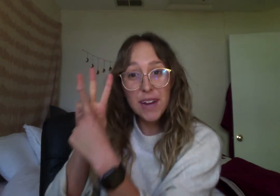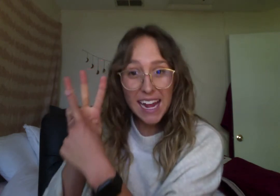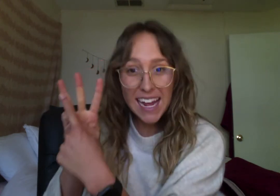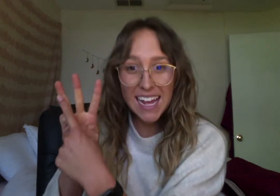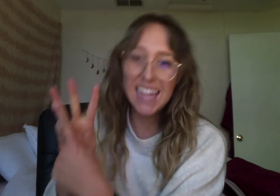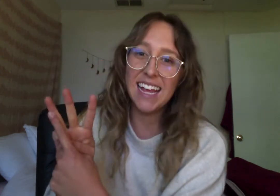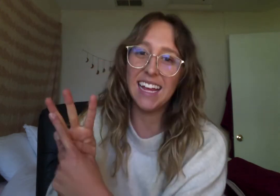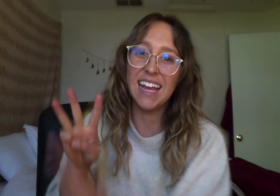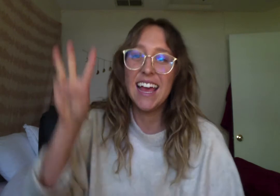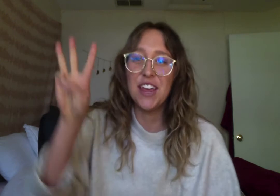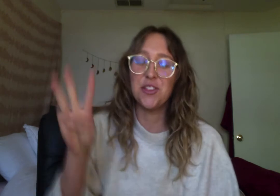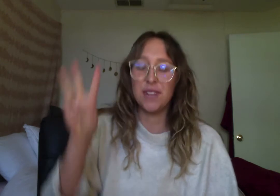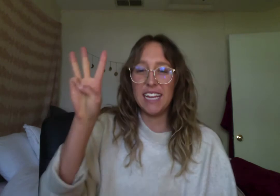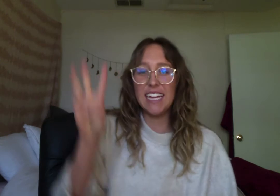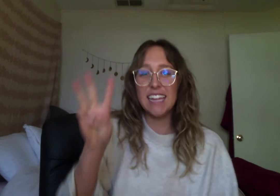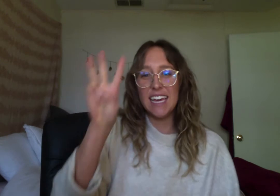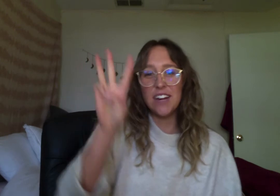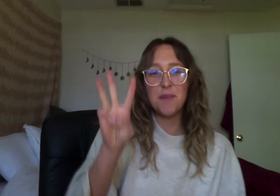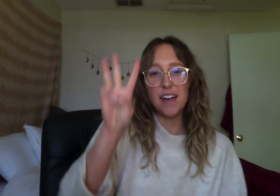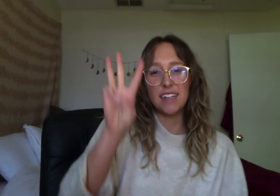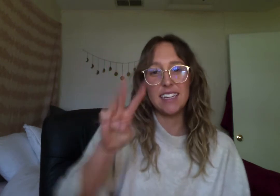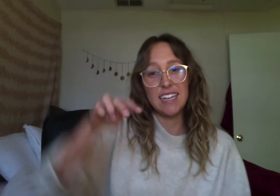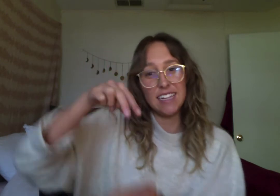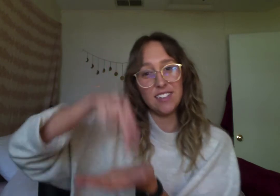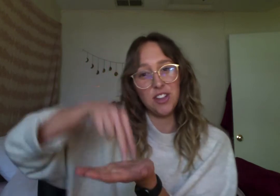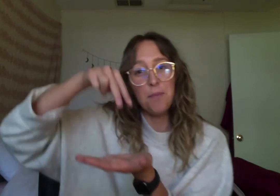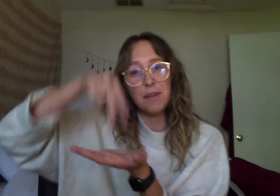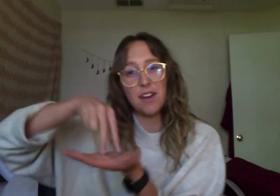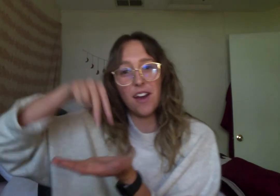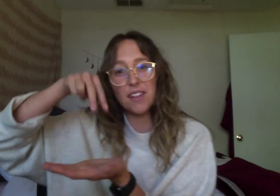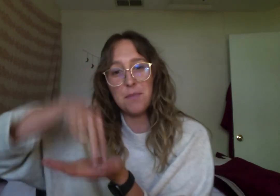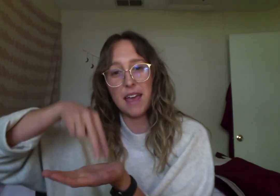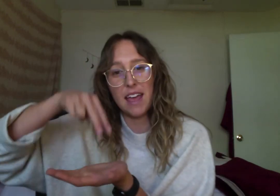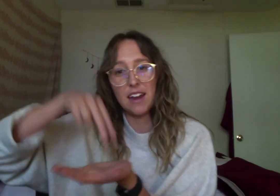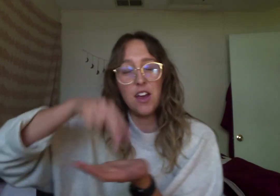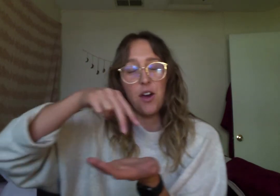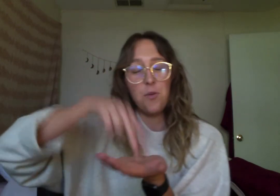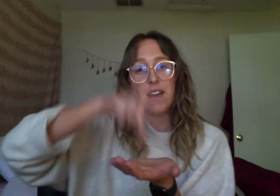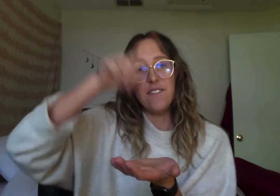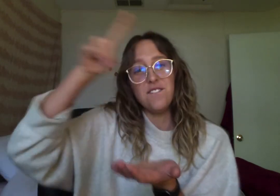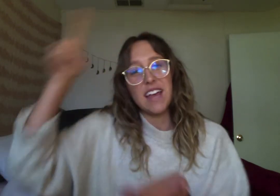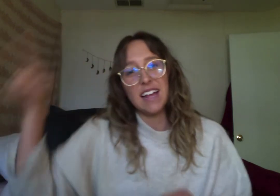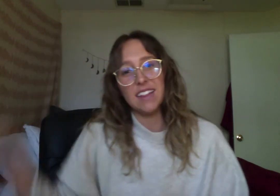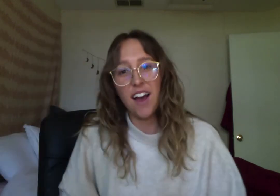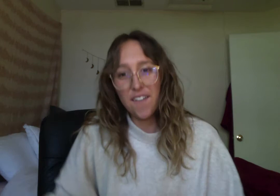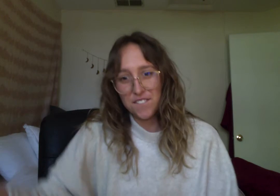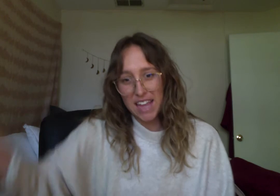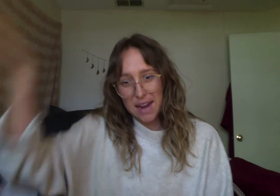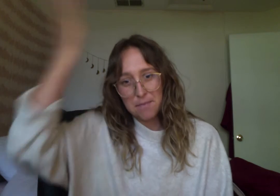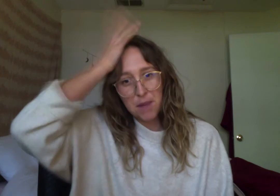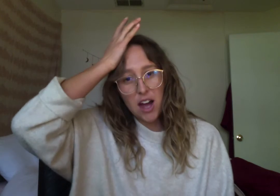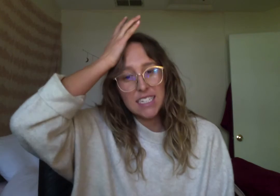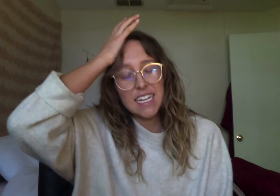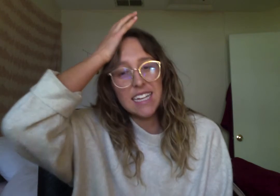Three. Three little monkeys jumping on the bed. One fell off and bonked his